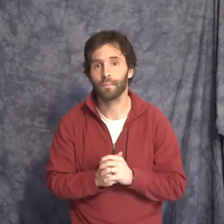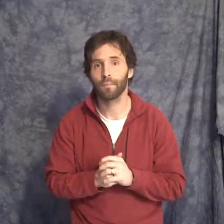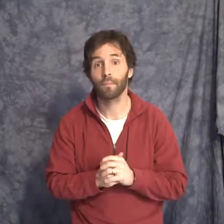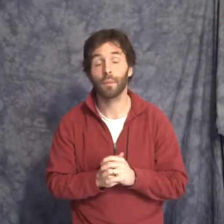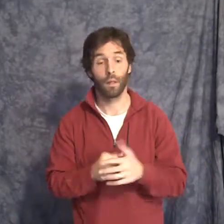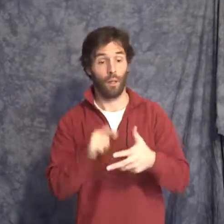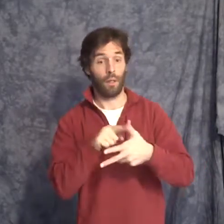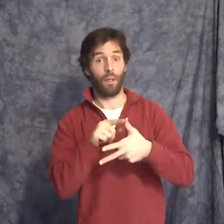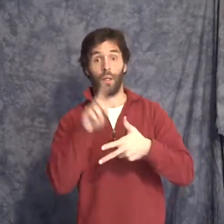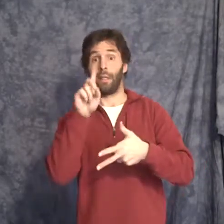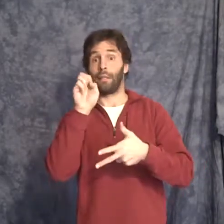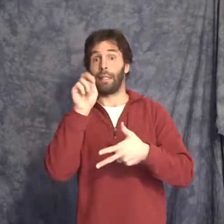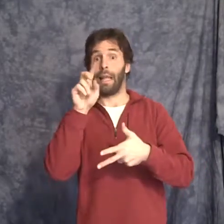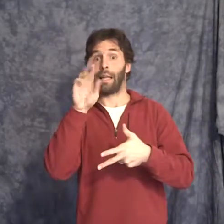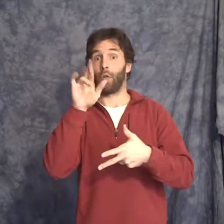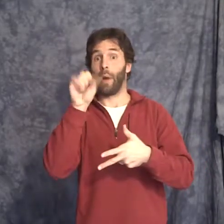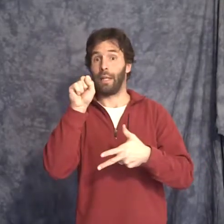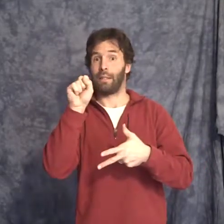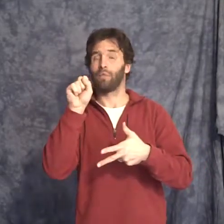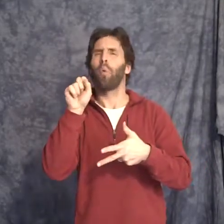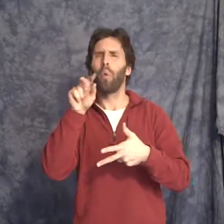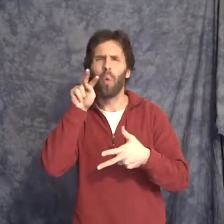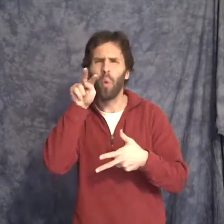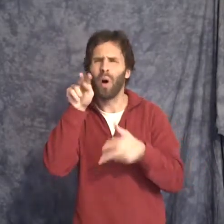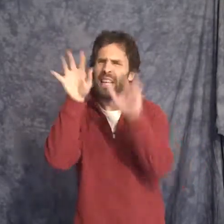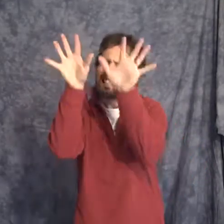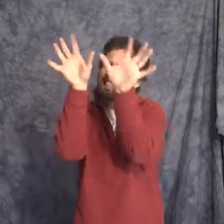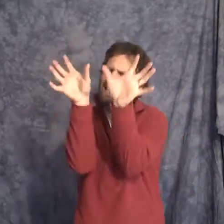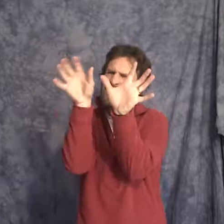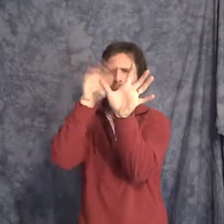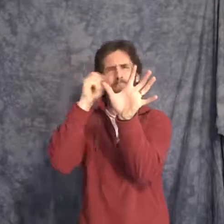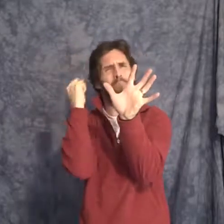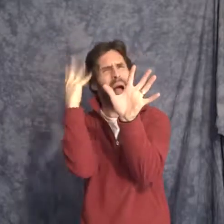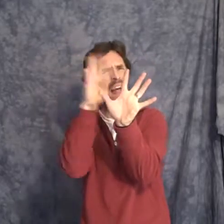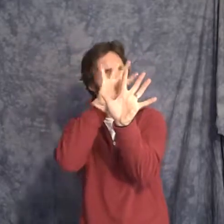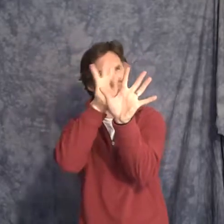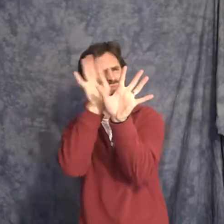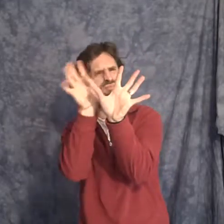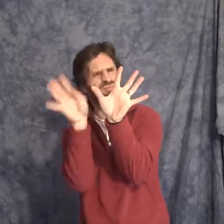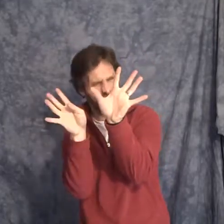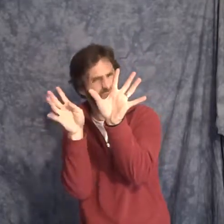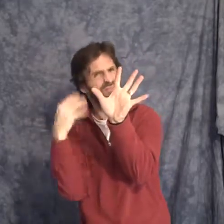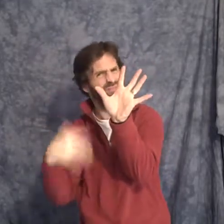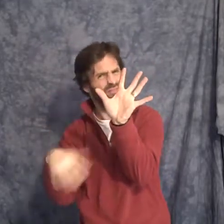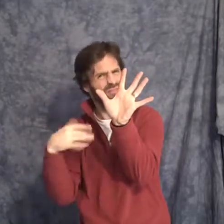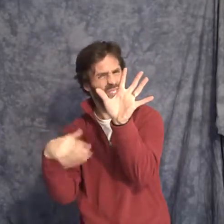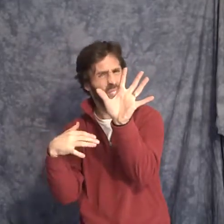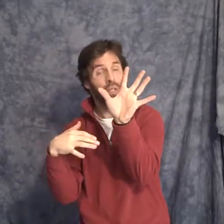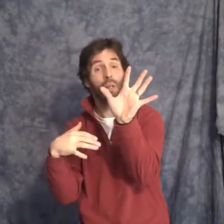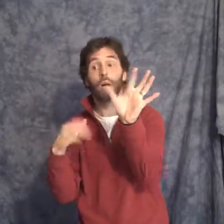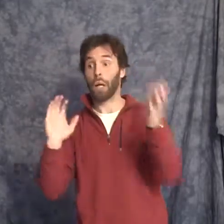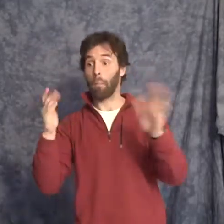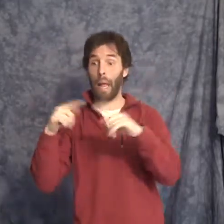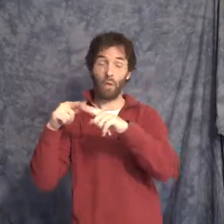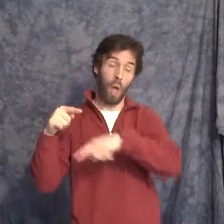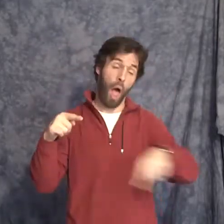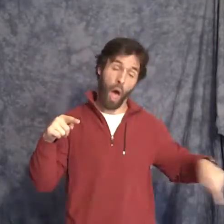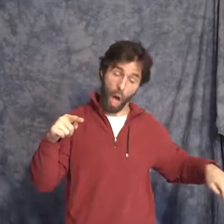Dendrites, take a look at them. There's lots of them. Lots of them. And they're relatively short.